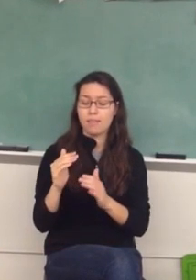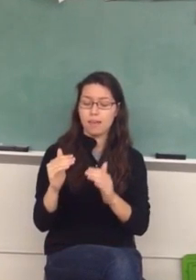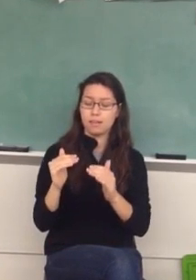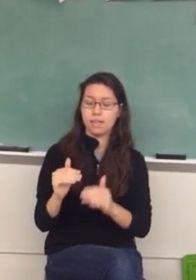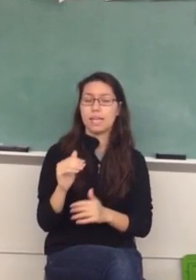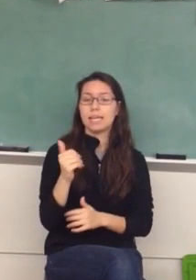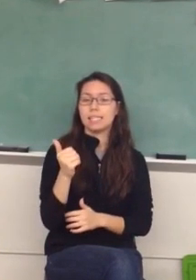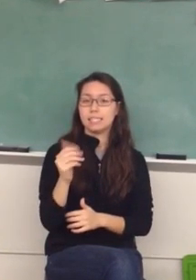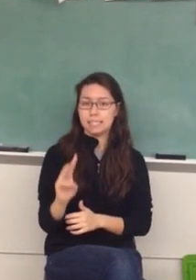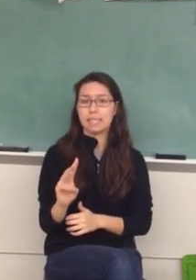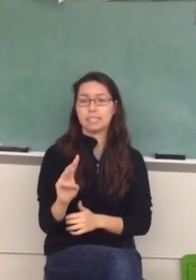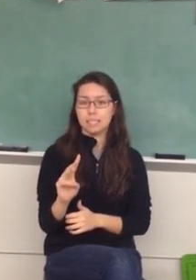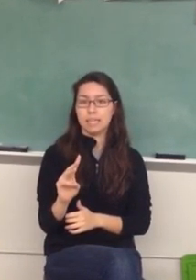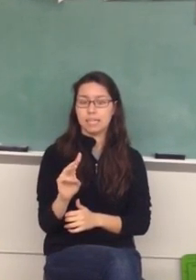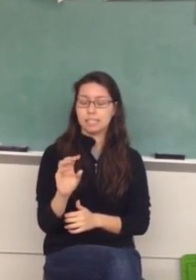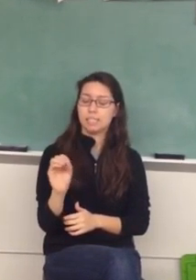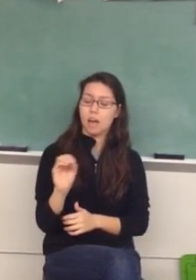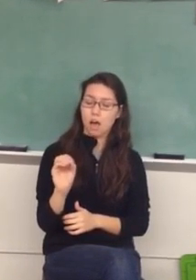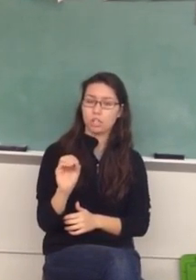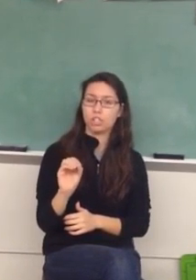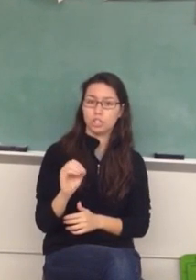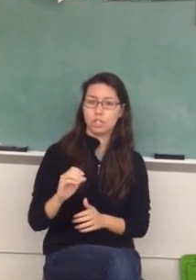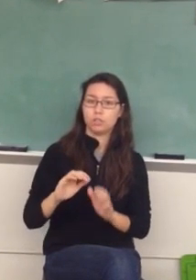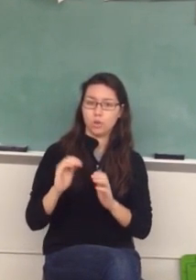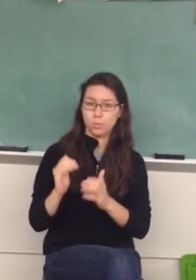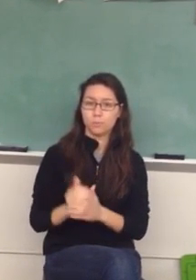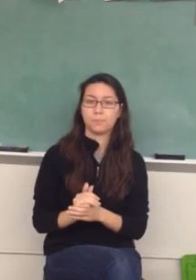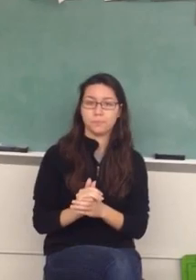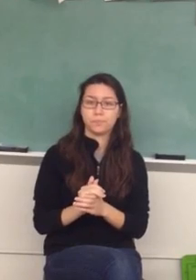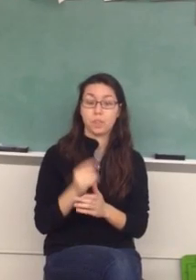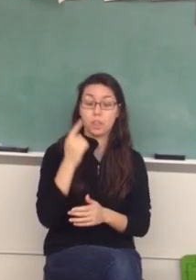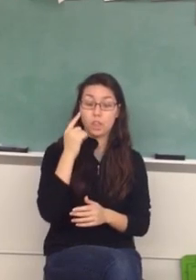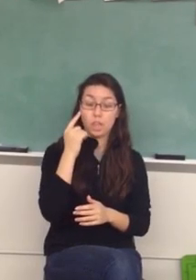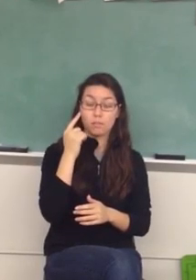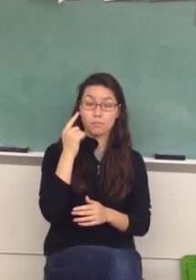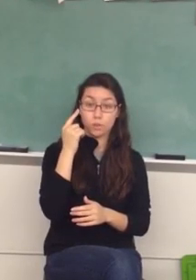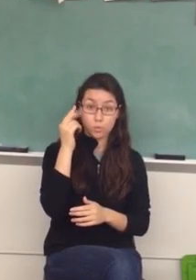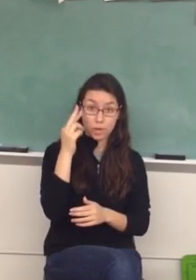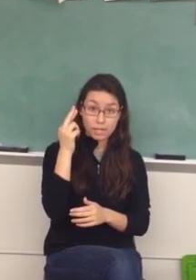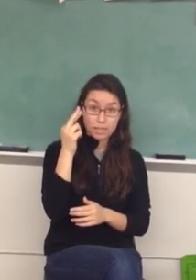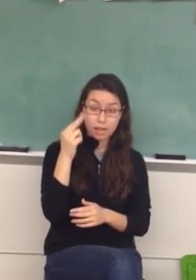4. They're named for their leaders, the element at the top of the group.